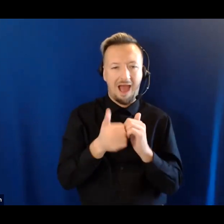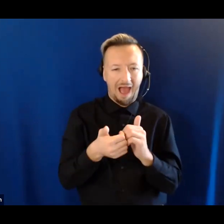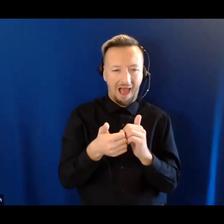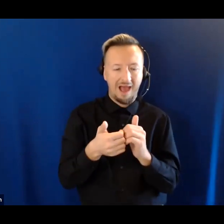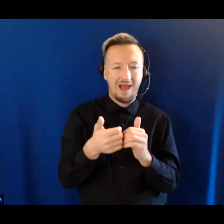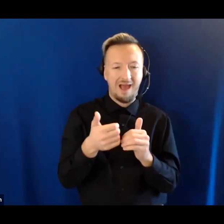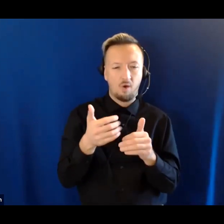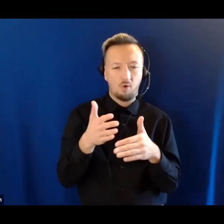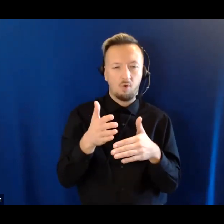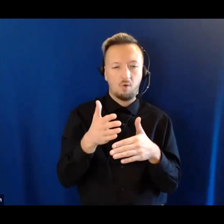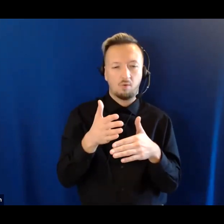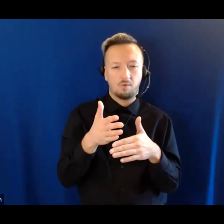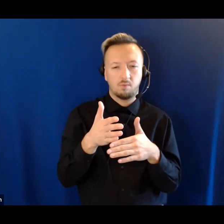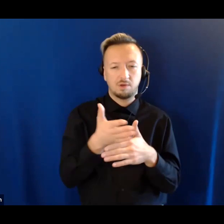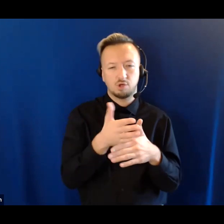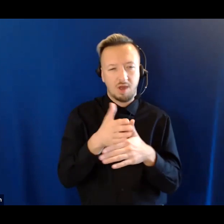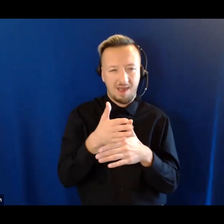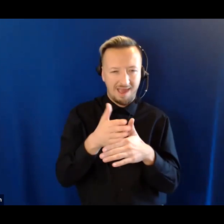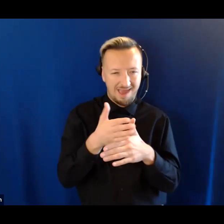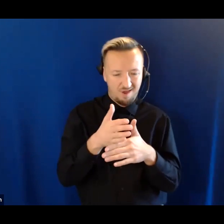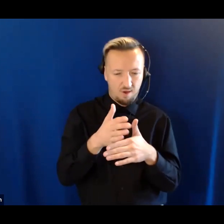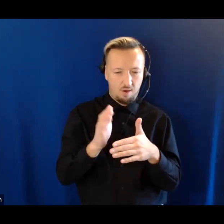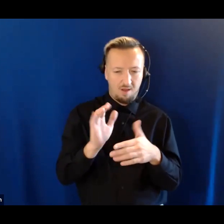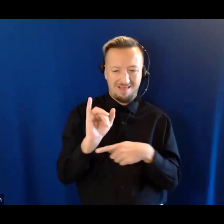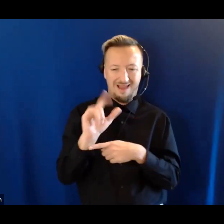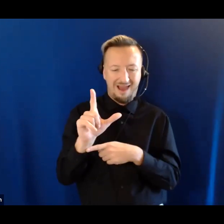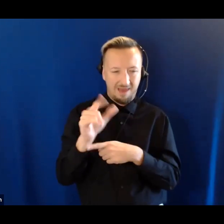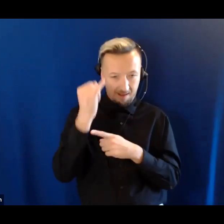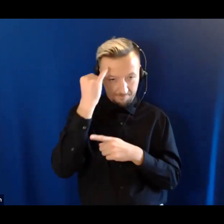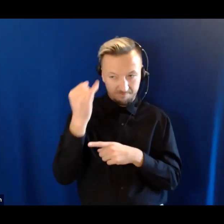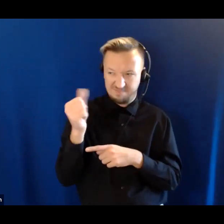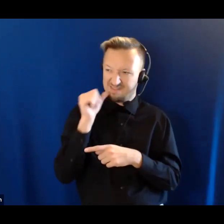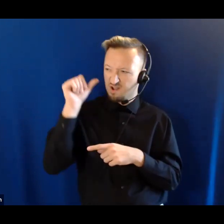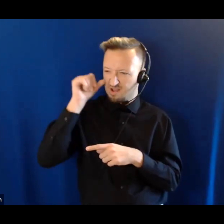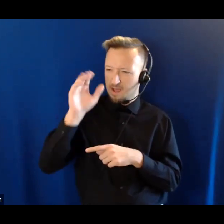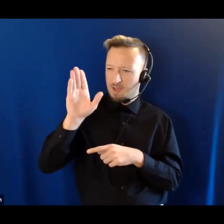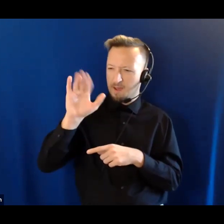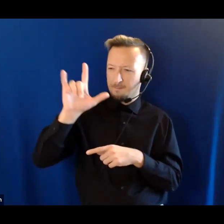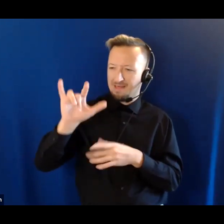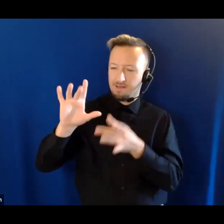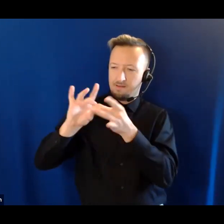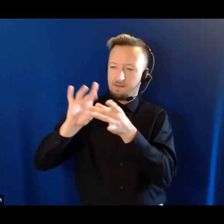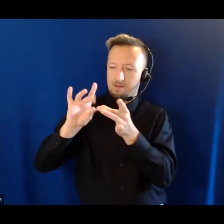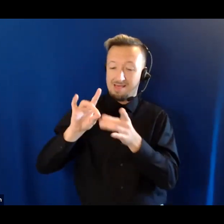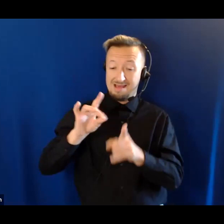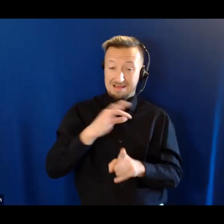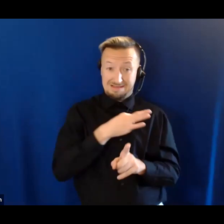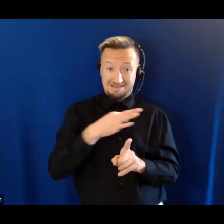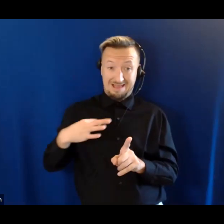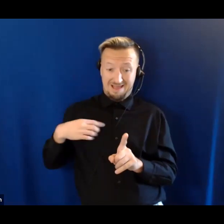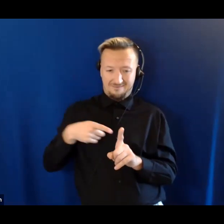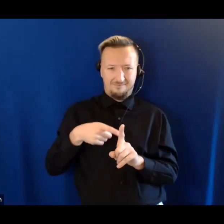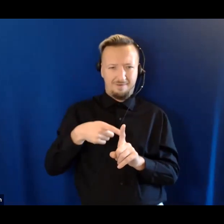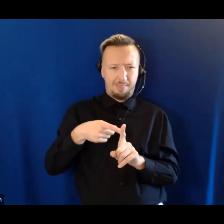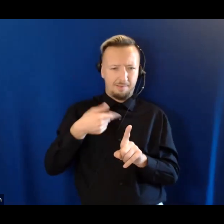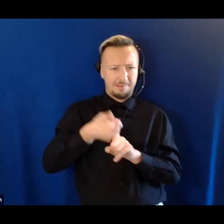living philosophy and movement. Billy was saying yesterday in one of the sessions that staff are specialists. You know, where